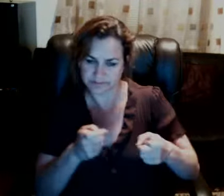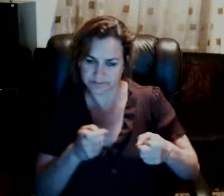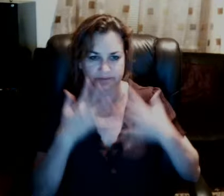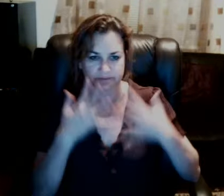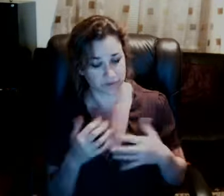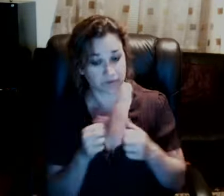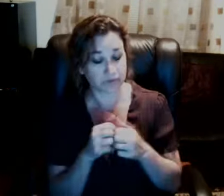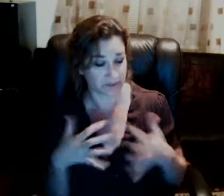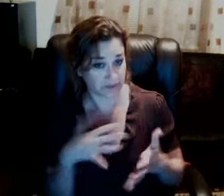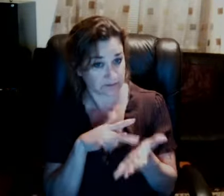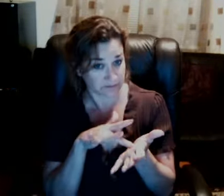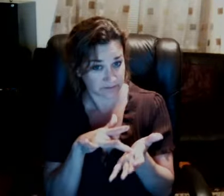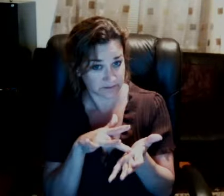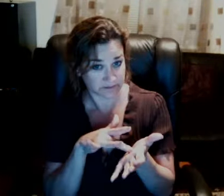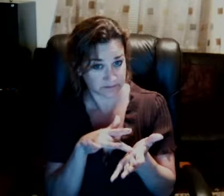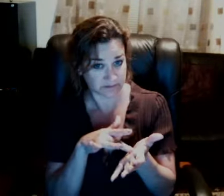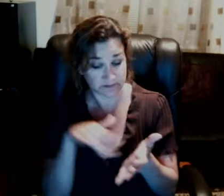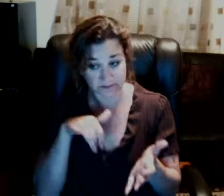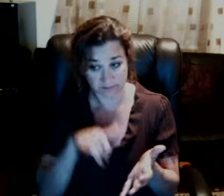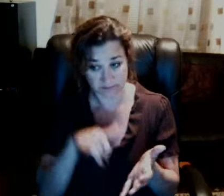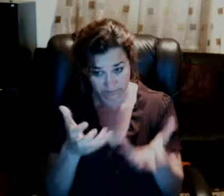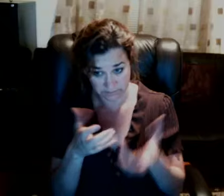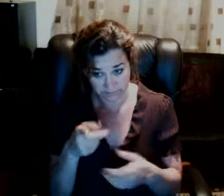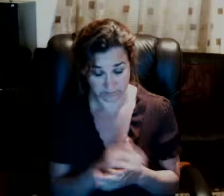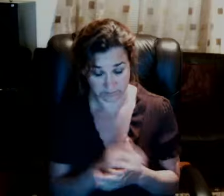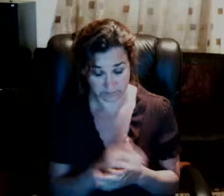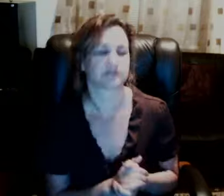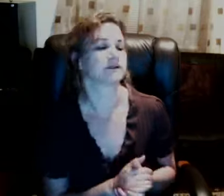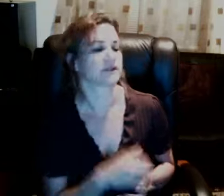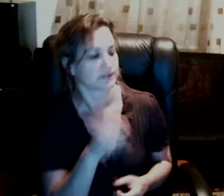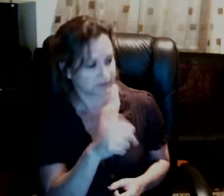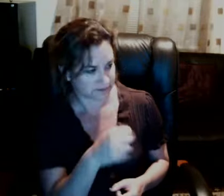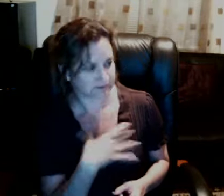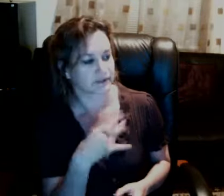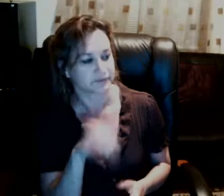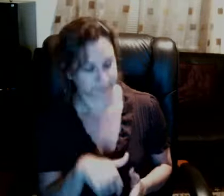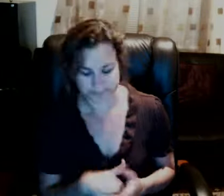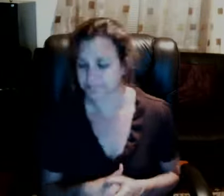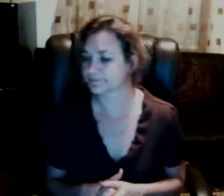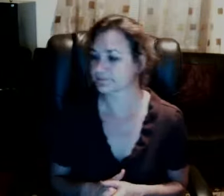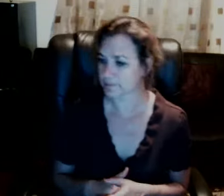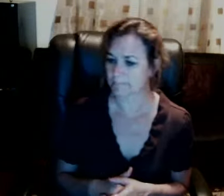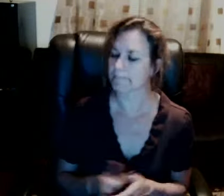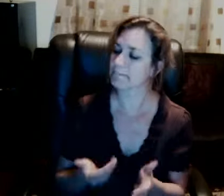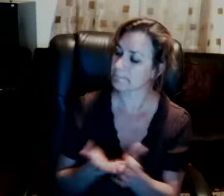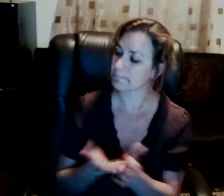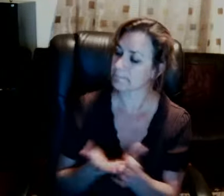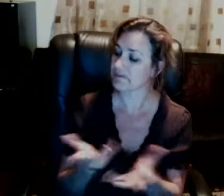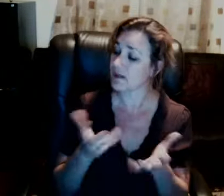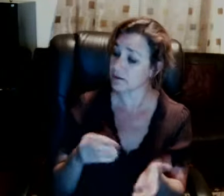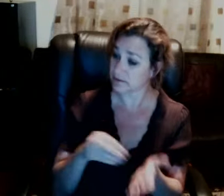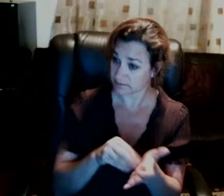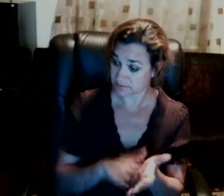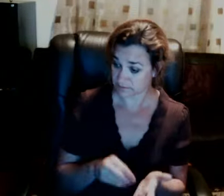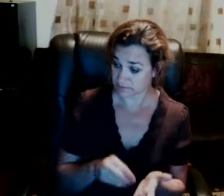medication. Is that what brings you in today? Yes, I would like that. Right, okay. I'd like to take some notes, if that's okay, just to keep track